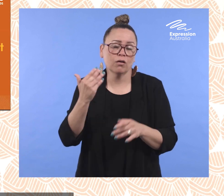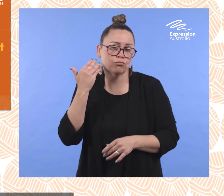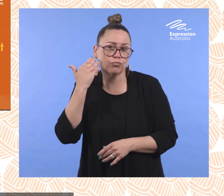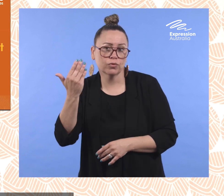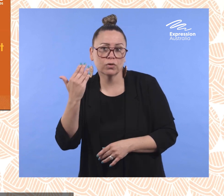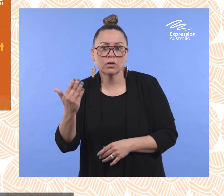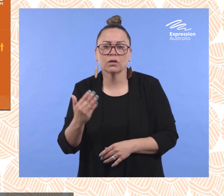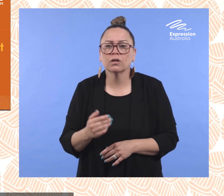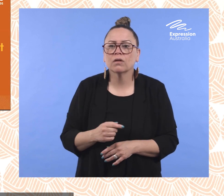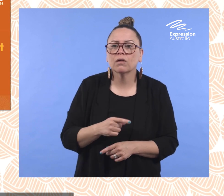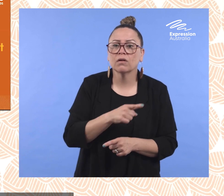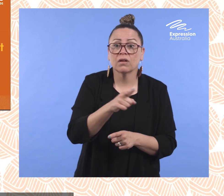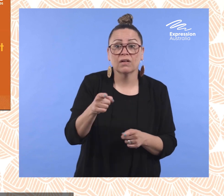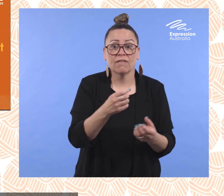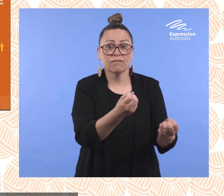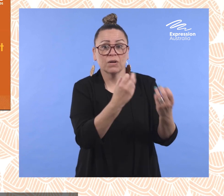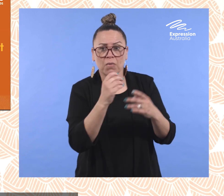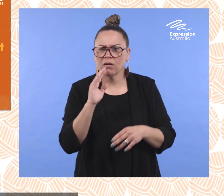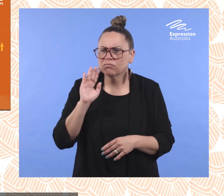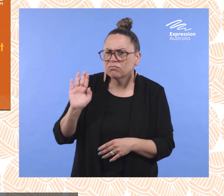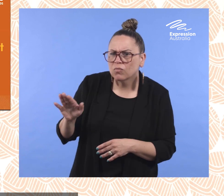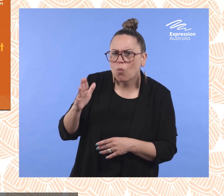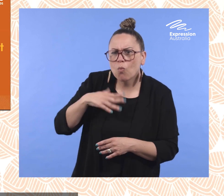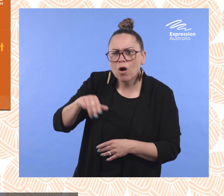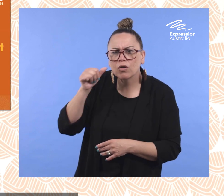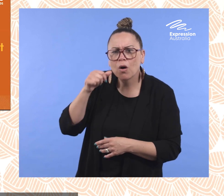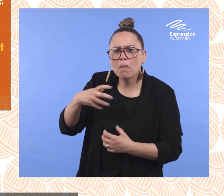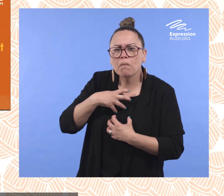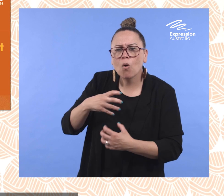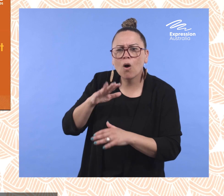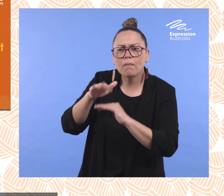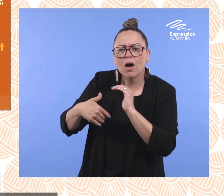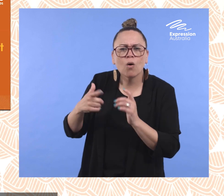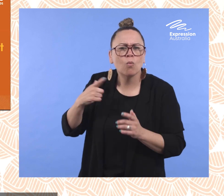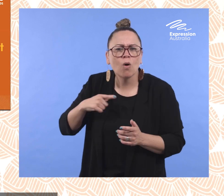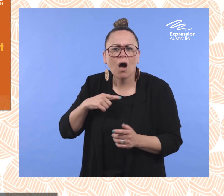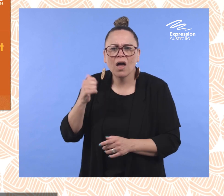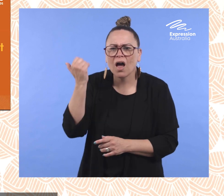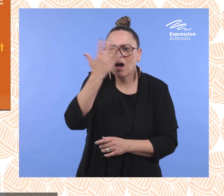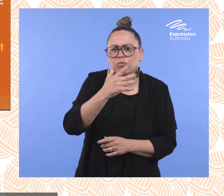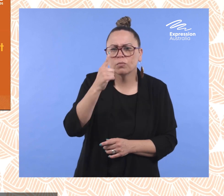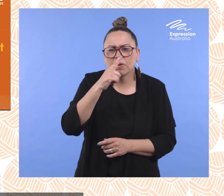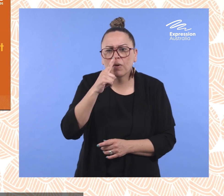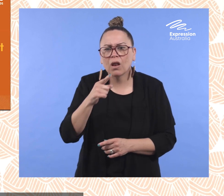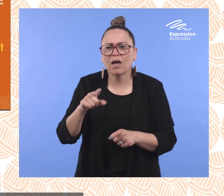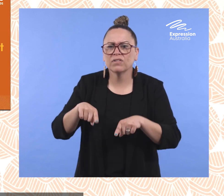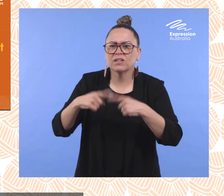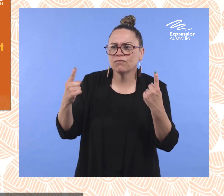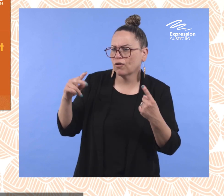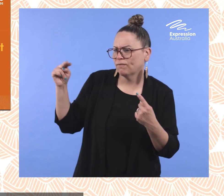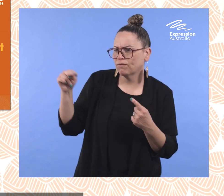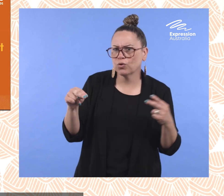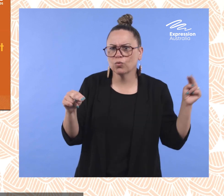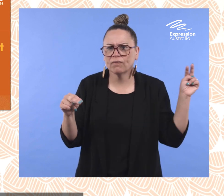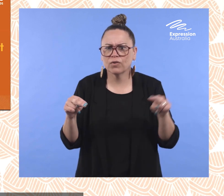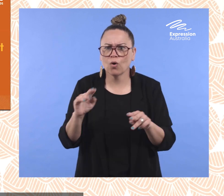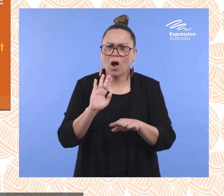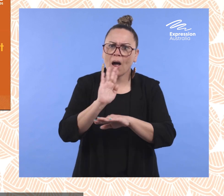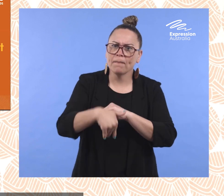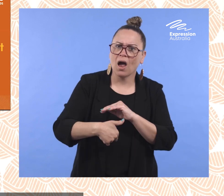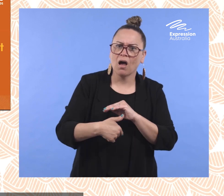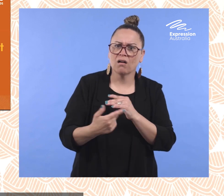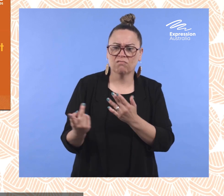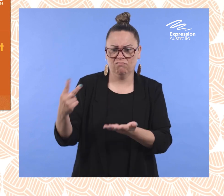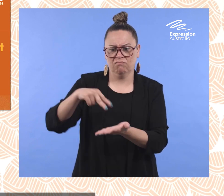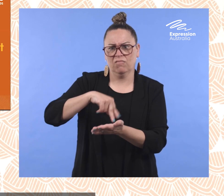and they said, oh, we wanted to understand more why Aboriginal people have different views on the